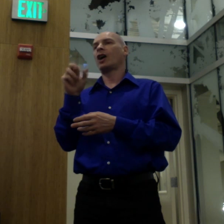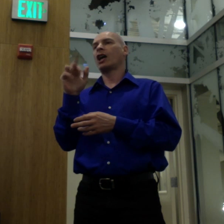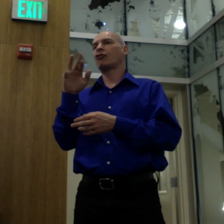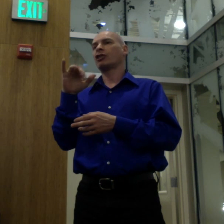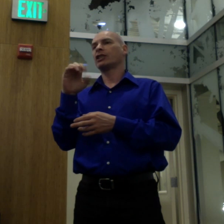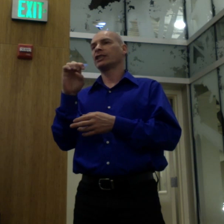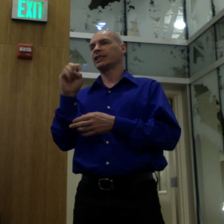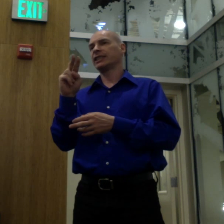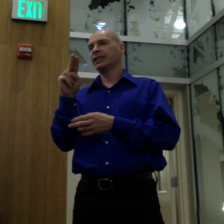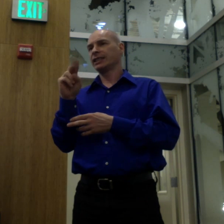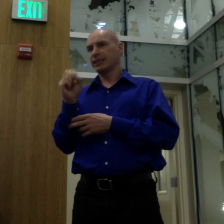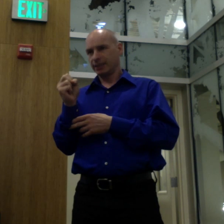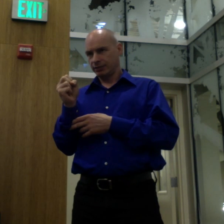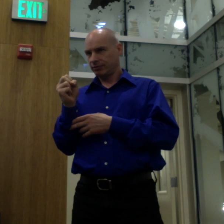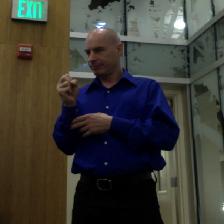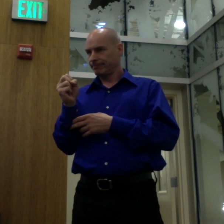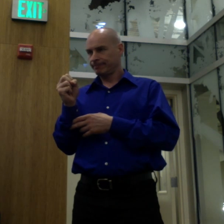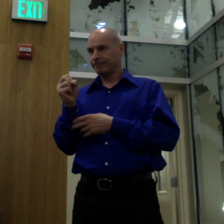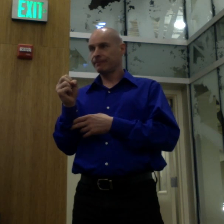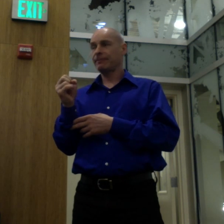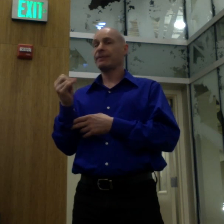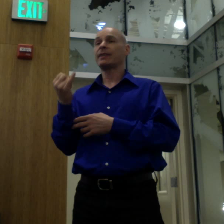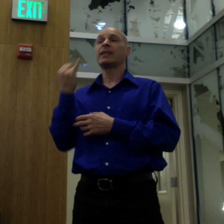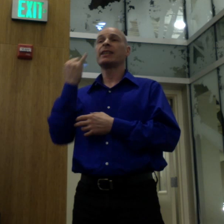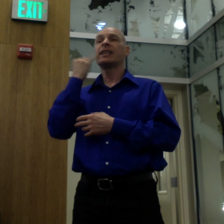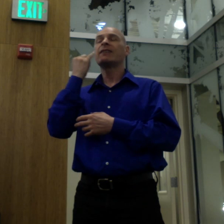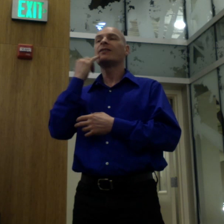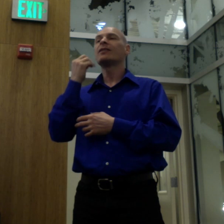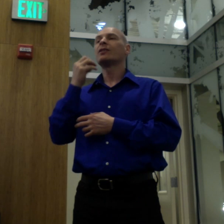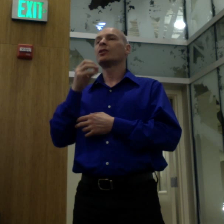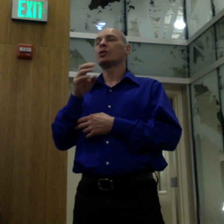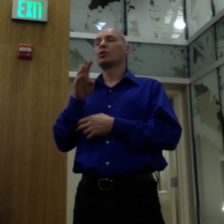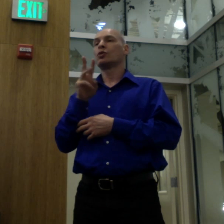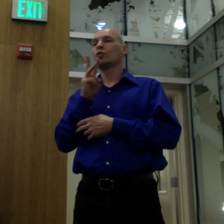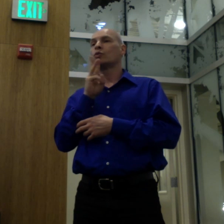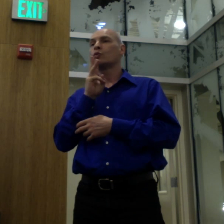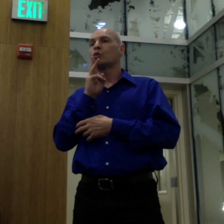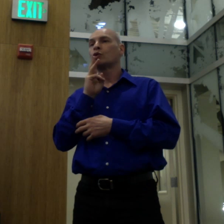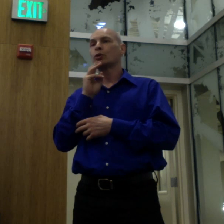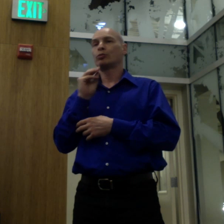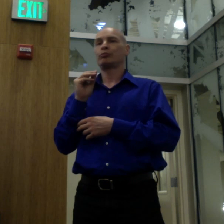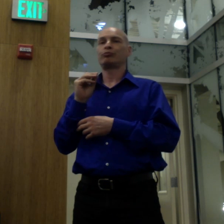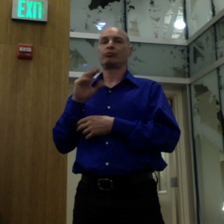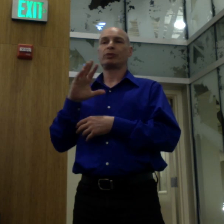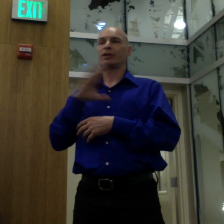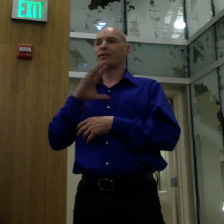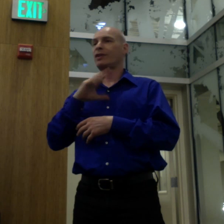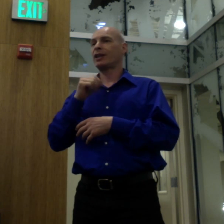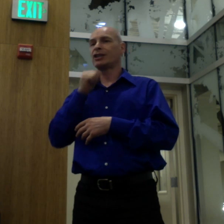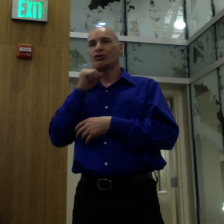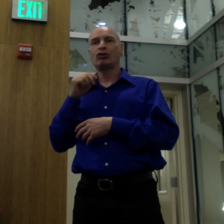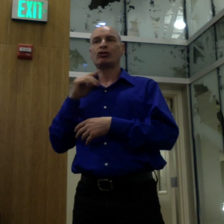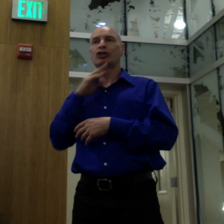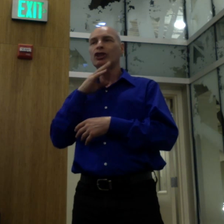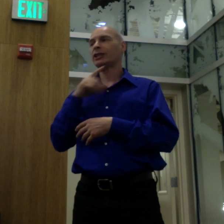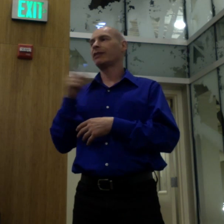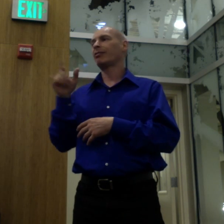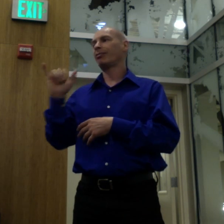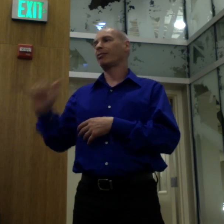assuming that your water source hasn't been totally breached, hasn't been completely compromised, then something like this may be just